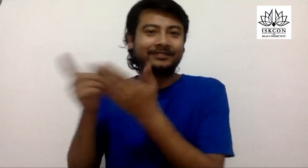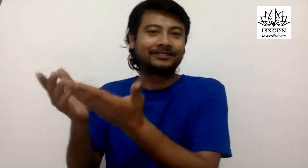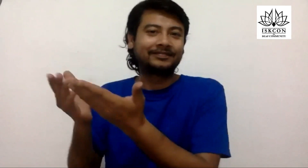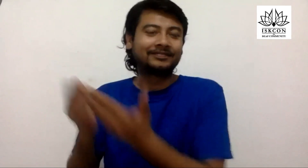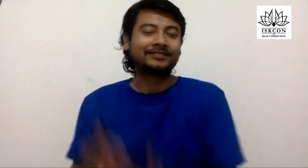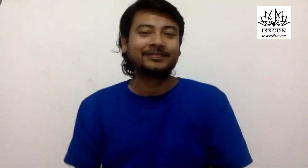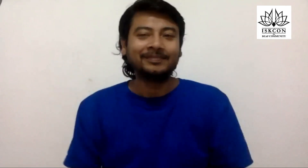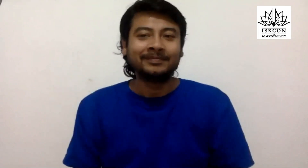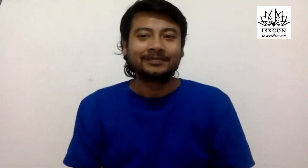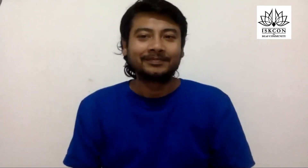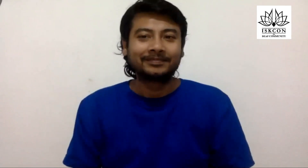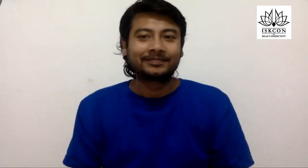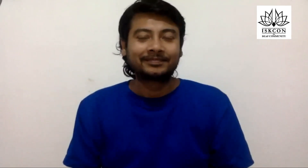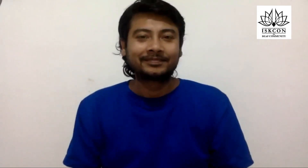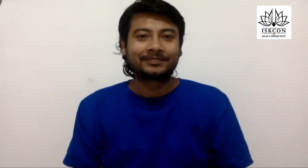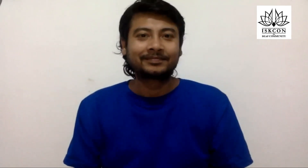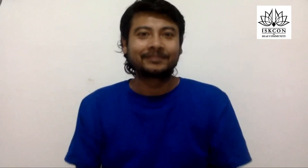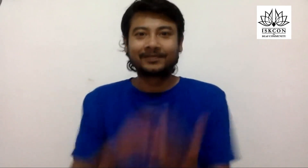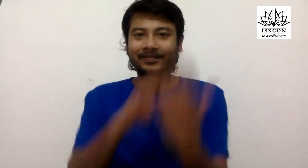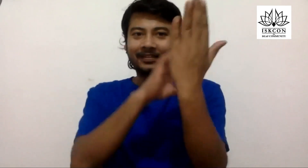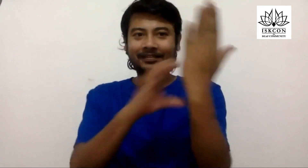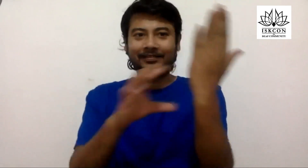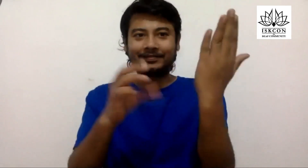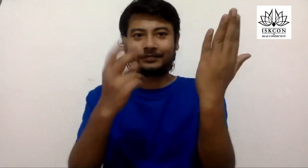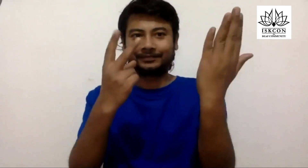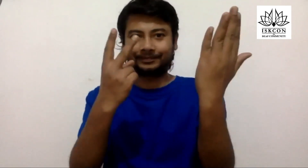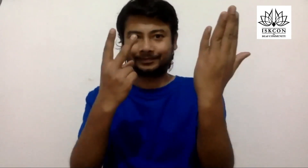So we are moving to third verse now. Second is over.